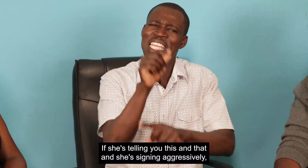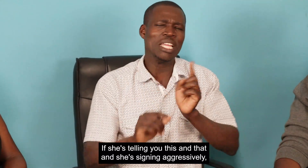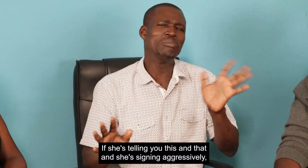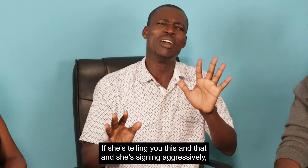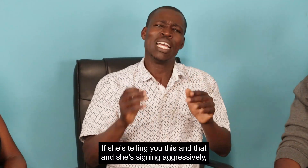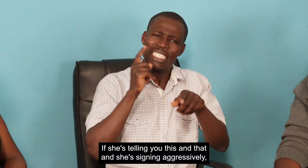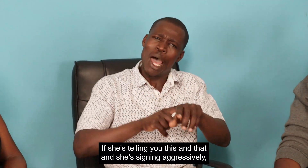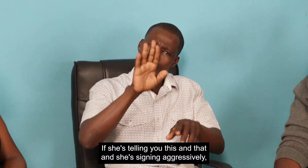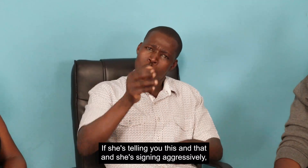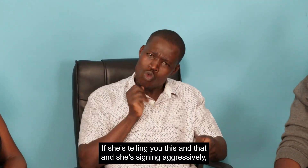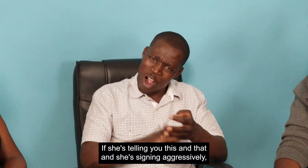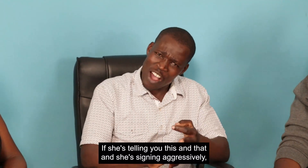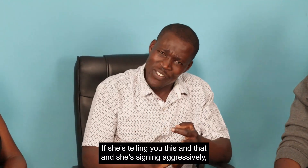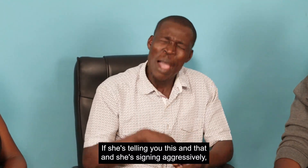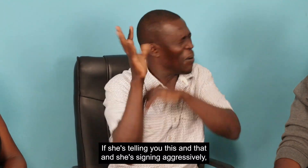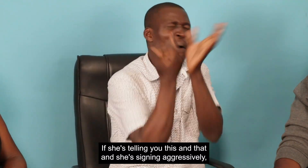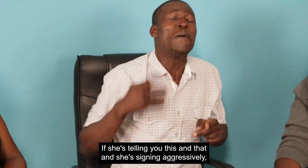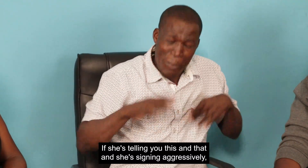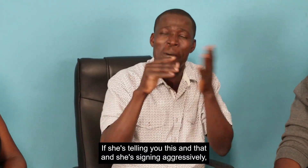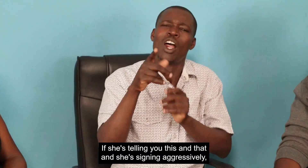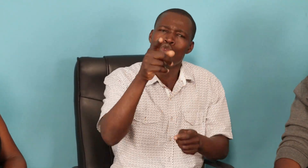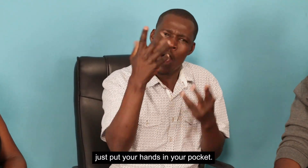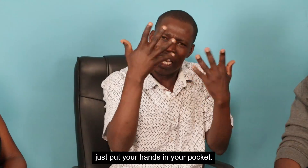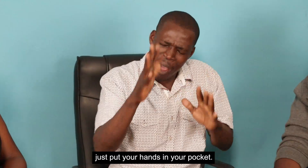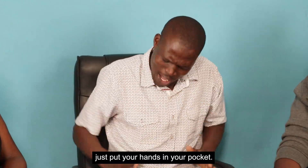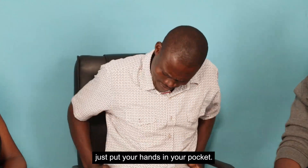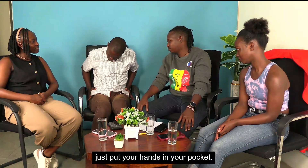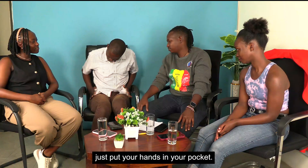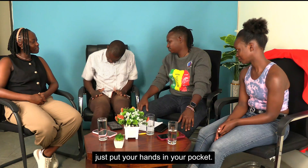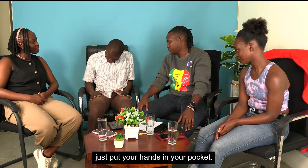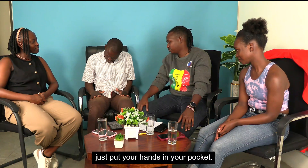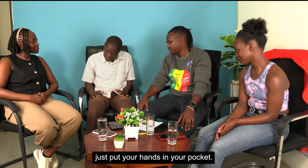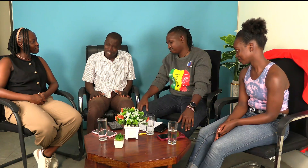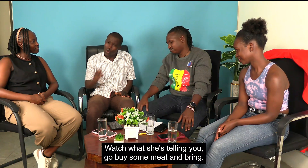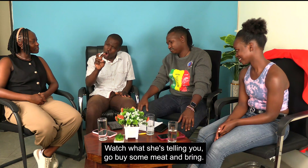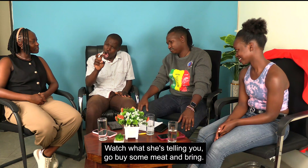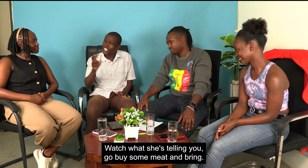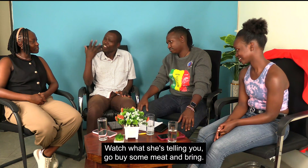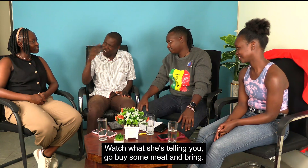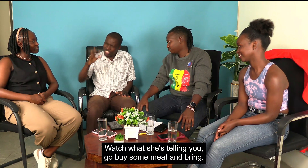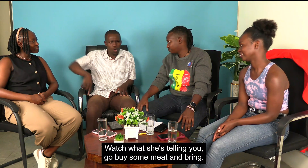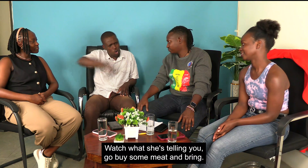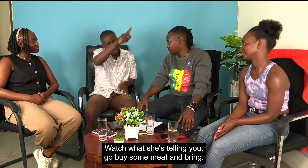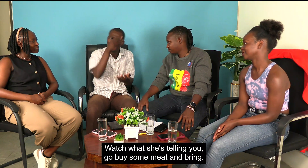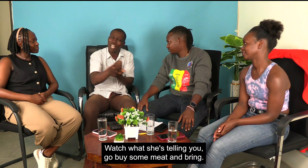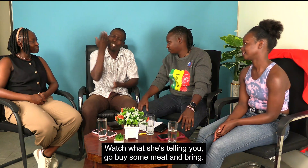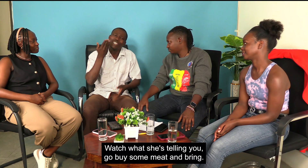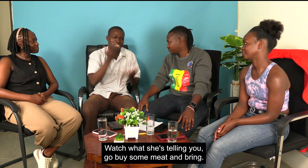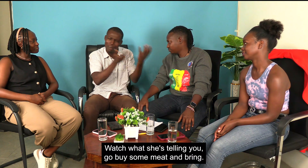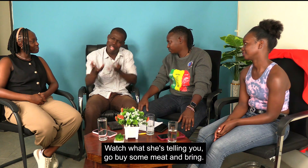you know your wife talks a lot, and she signs a lot, put your hands in the pocket, just watch, and then